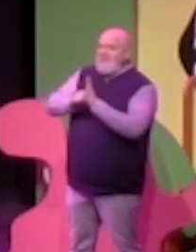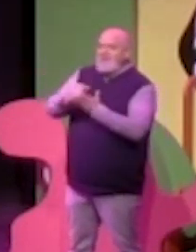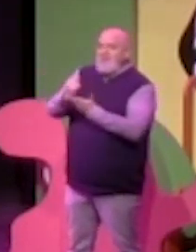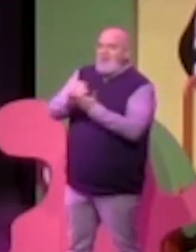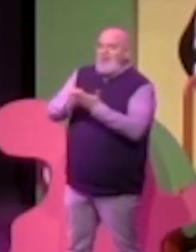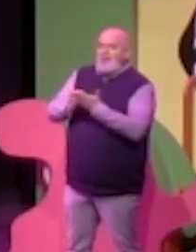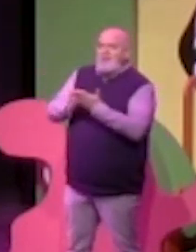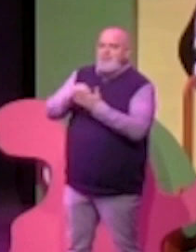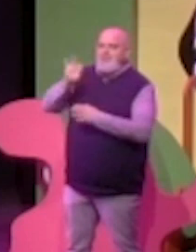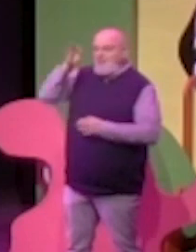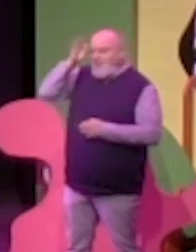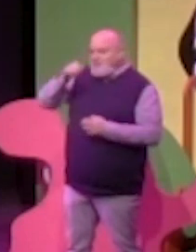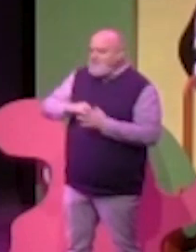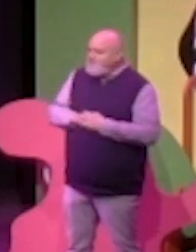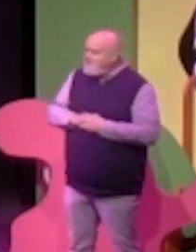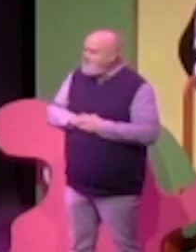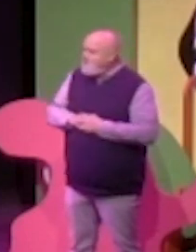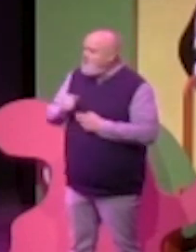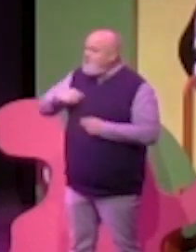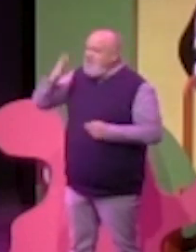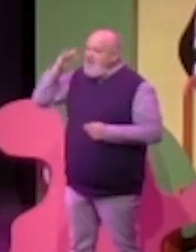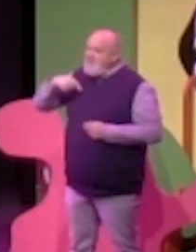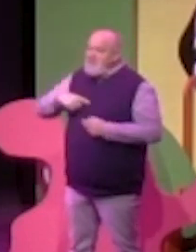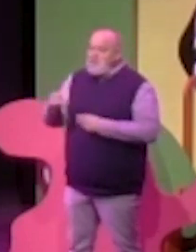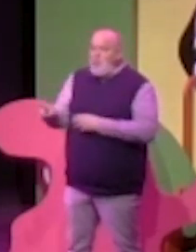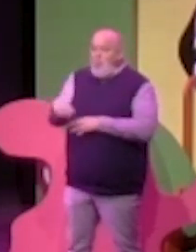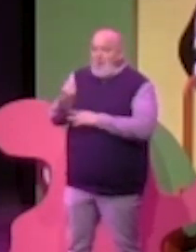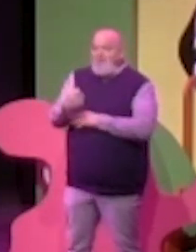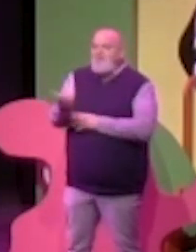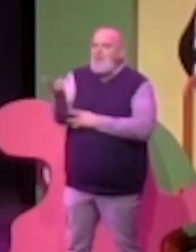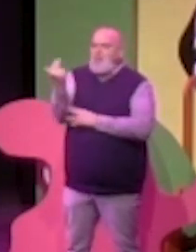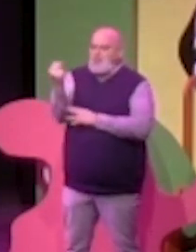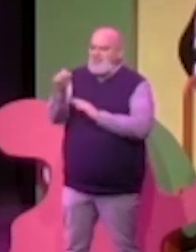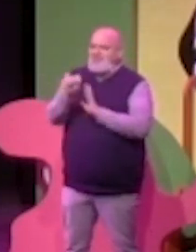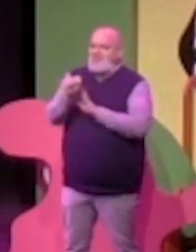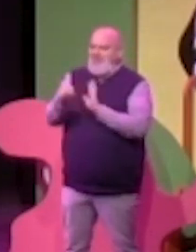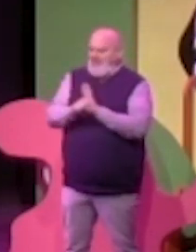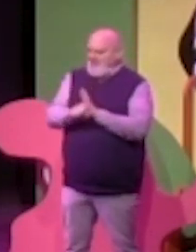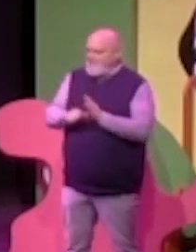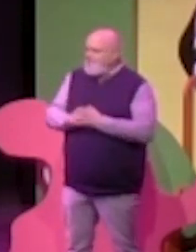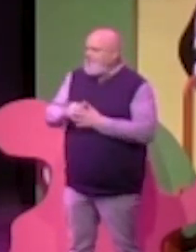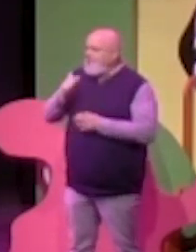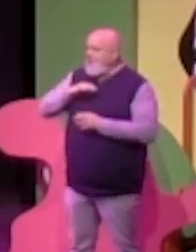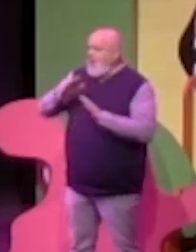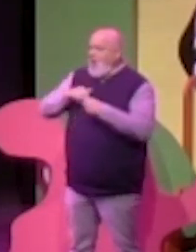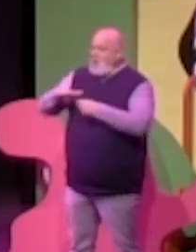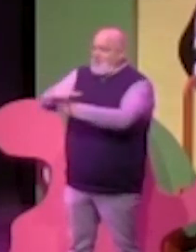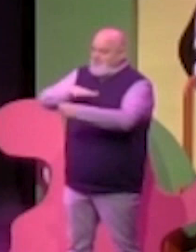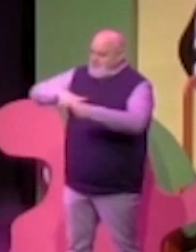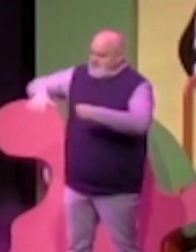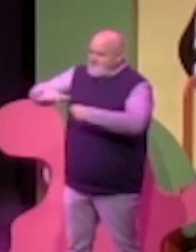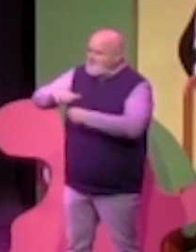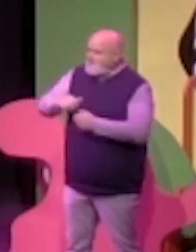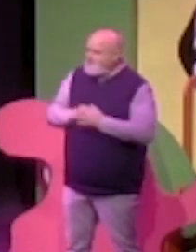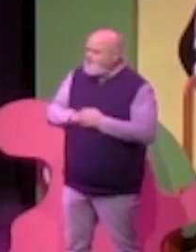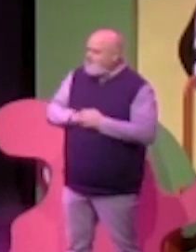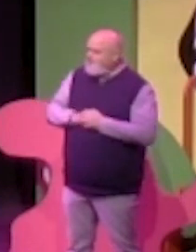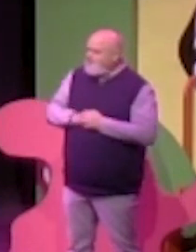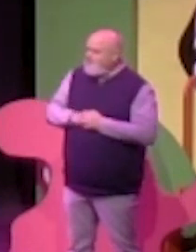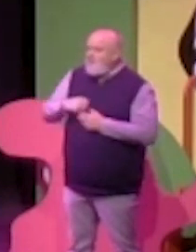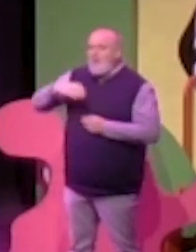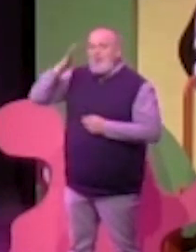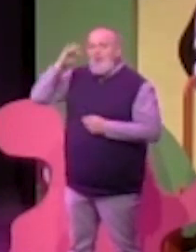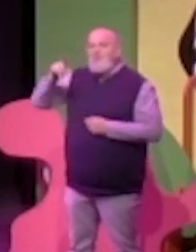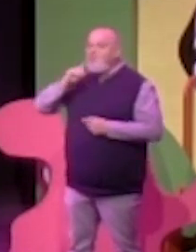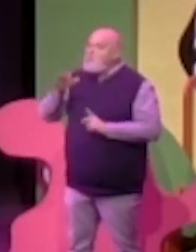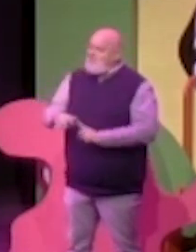Federation. California is one of the 13 states and now three Pacific jurisdictions in our region. California is a very,